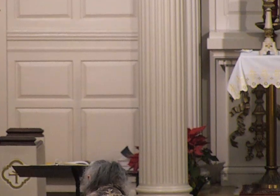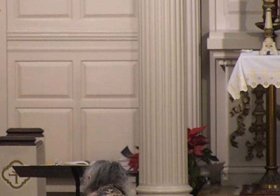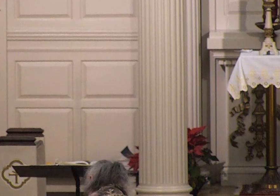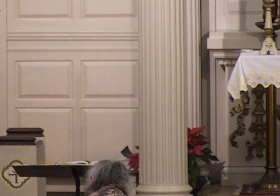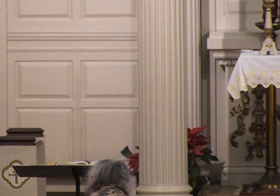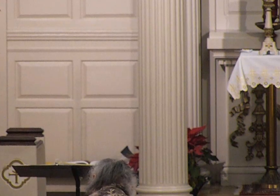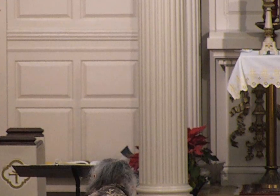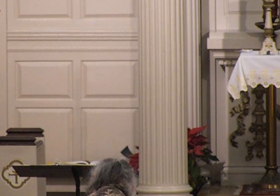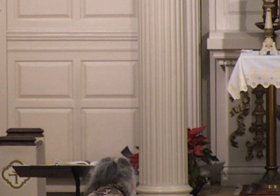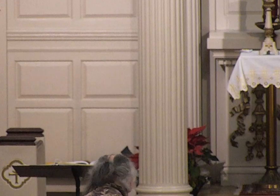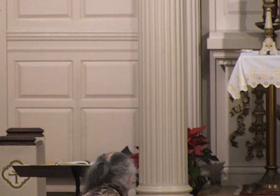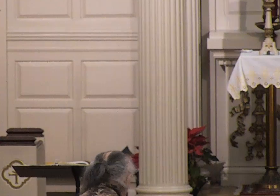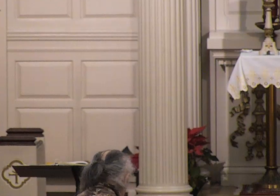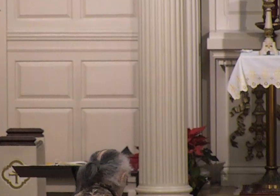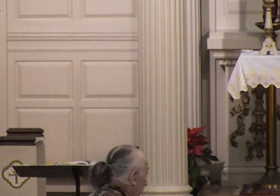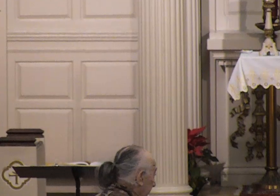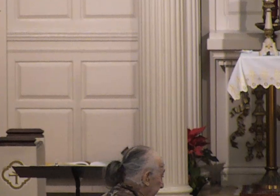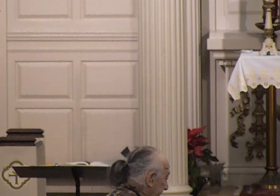Coniam